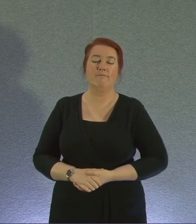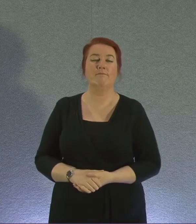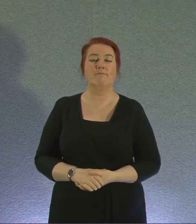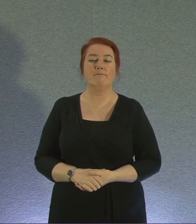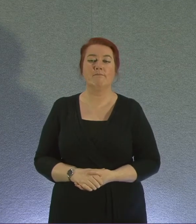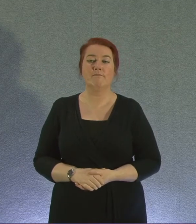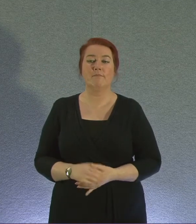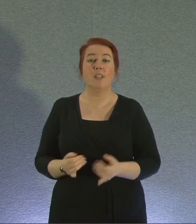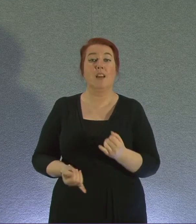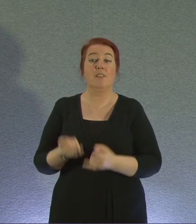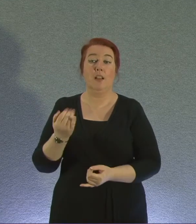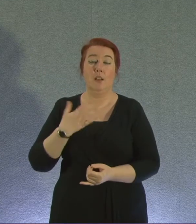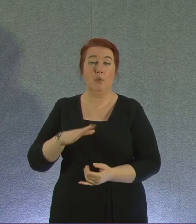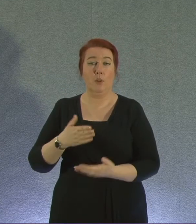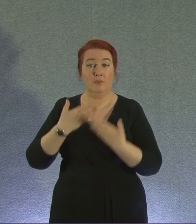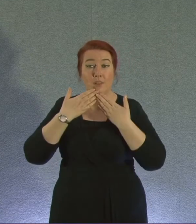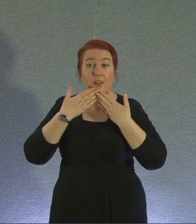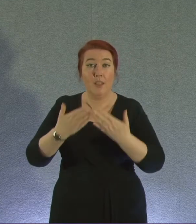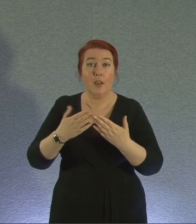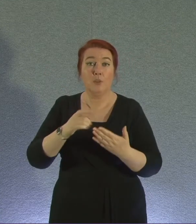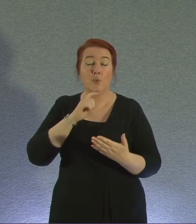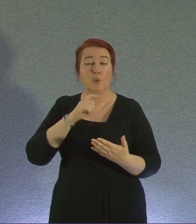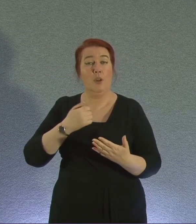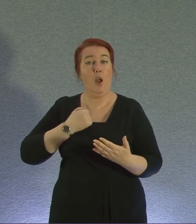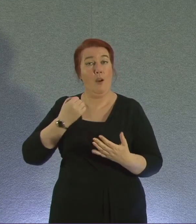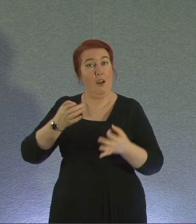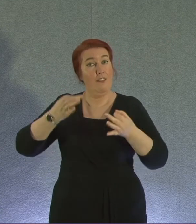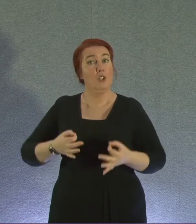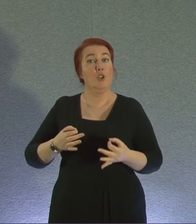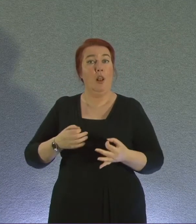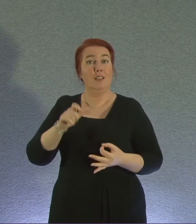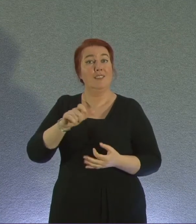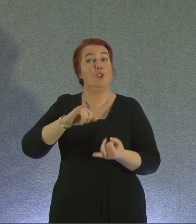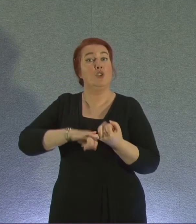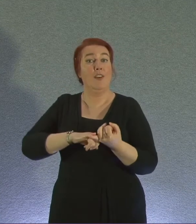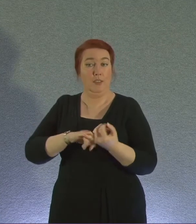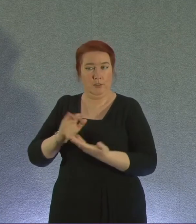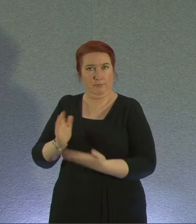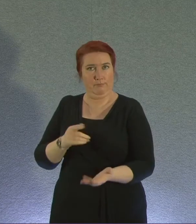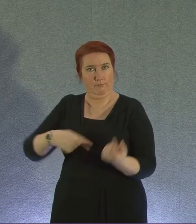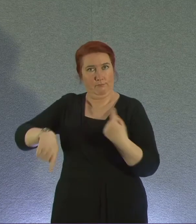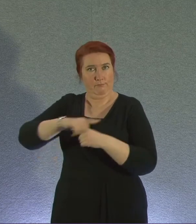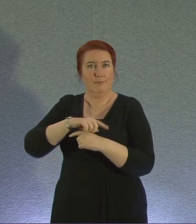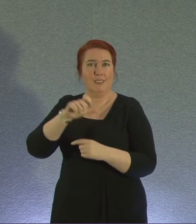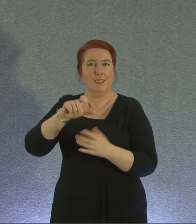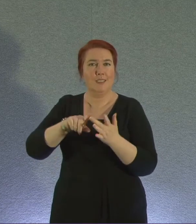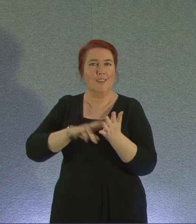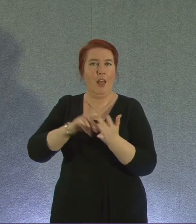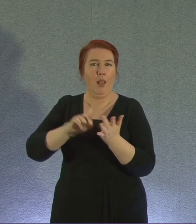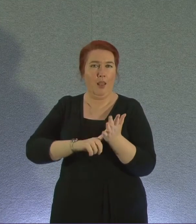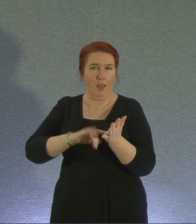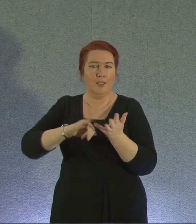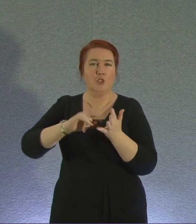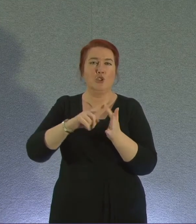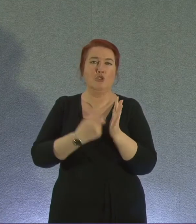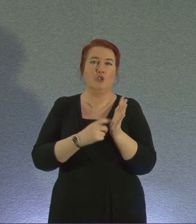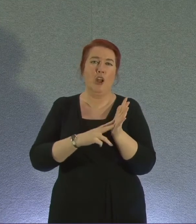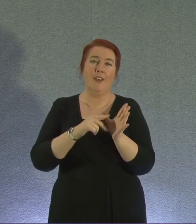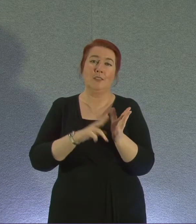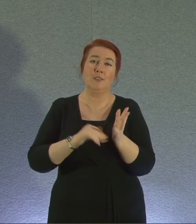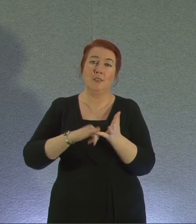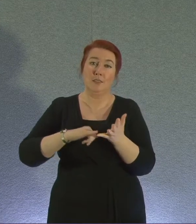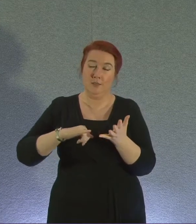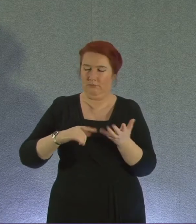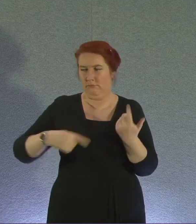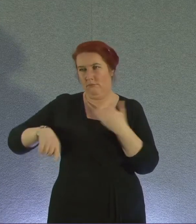And finally, I want to pay a tribute to our officials, to the civil service, who have worked so hard on this bill and who are working across the civil service